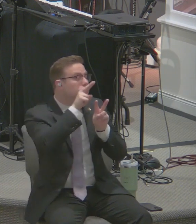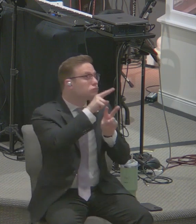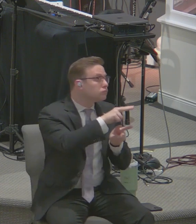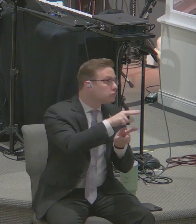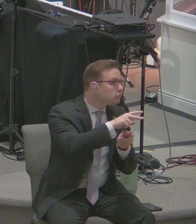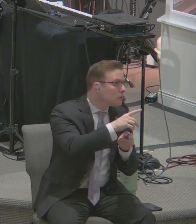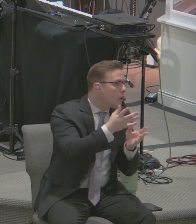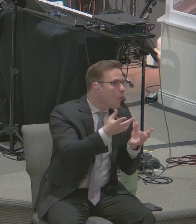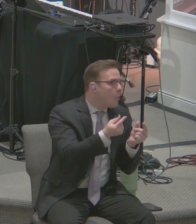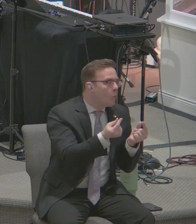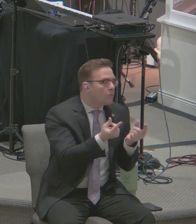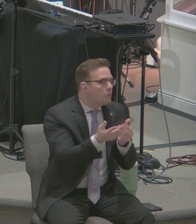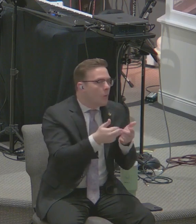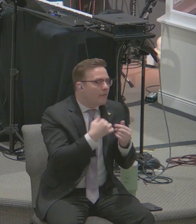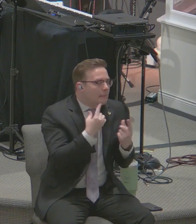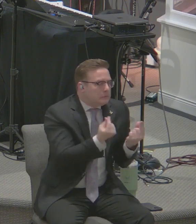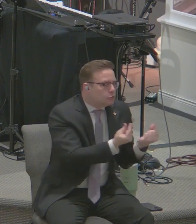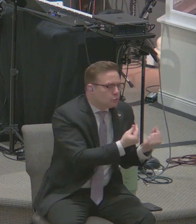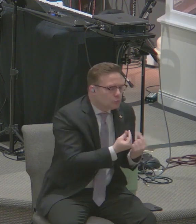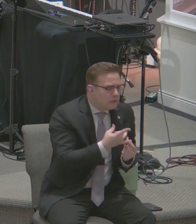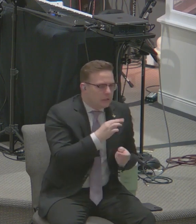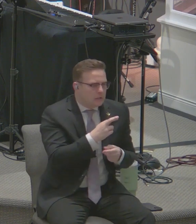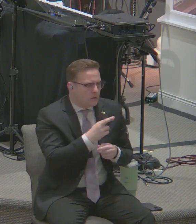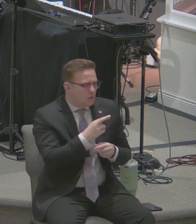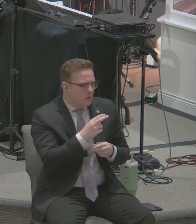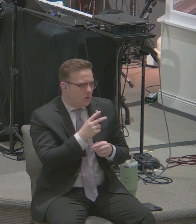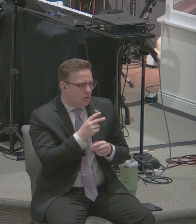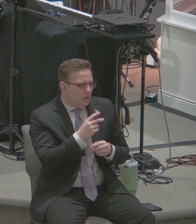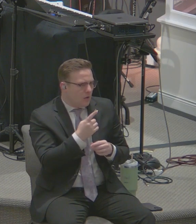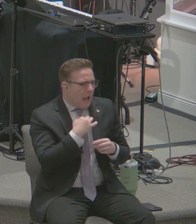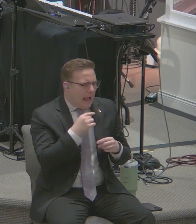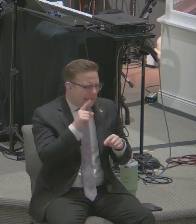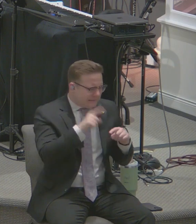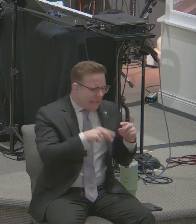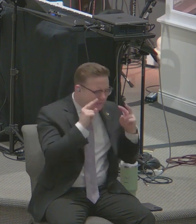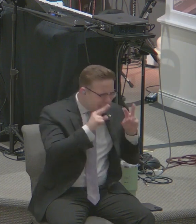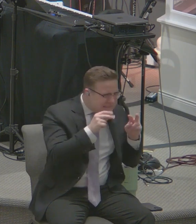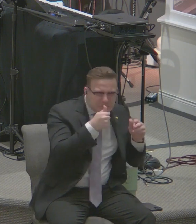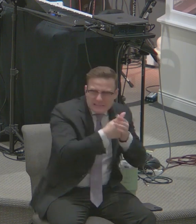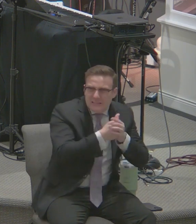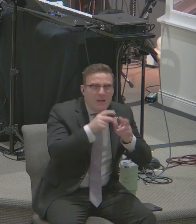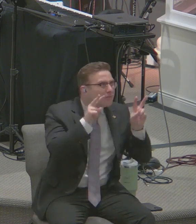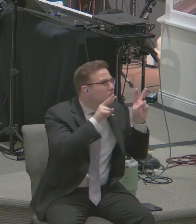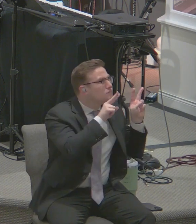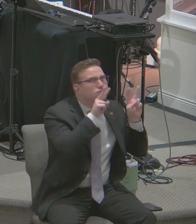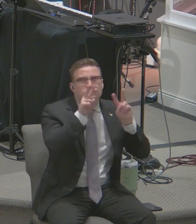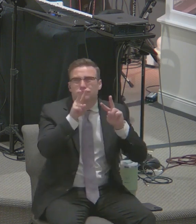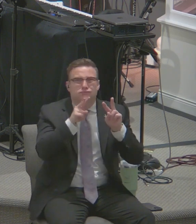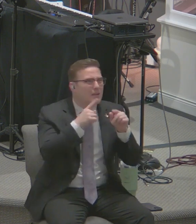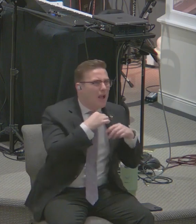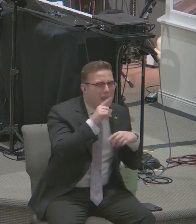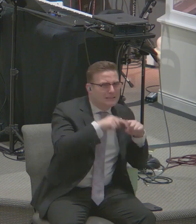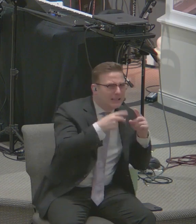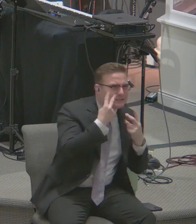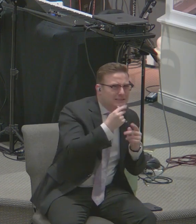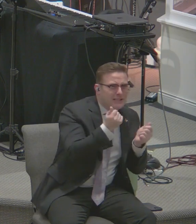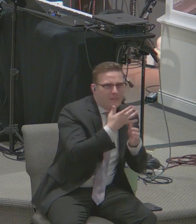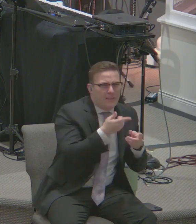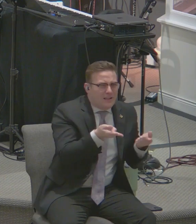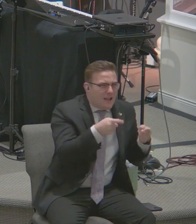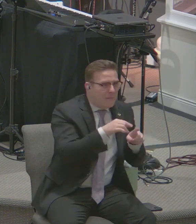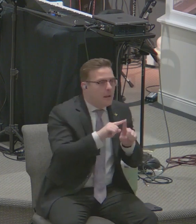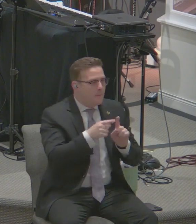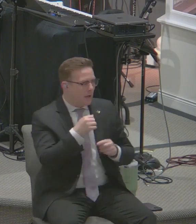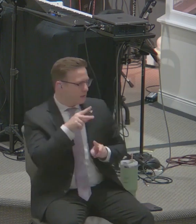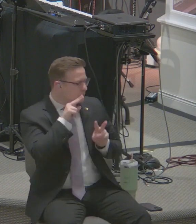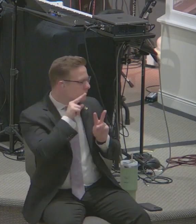I was and what was going on and see, we got to work on this, because if we don't work on this, there's going to be greater harm down